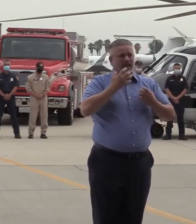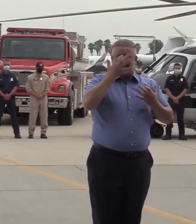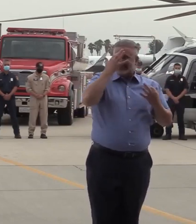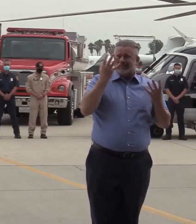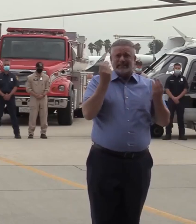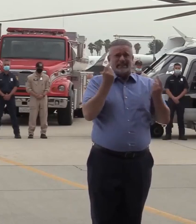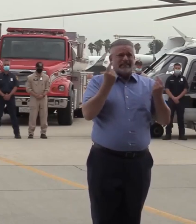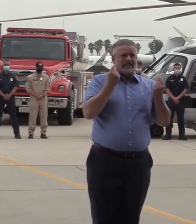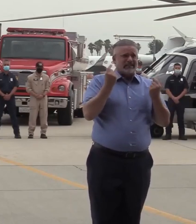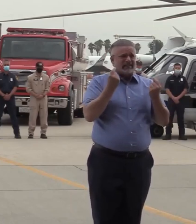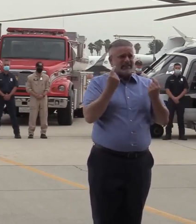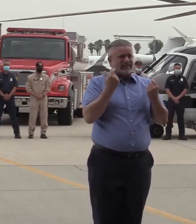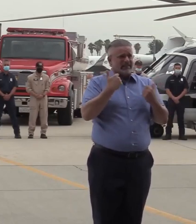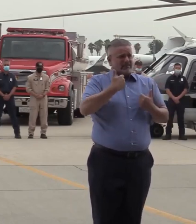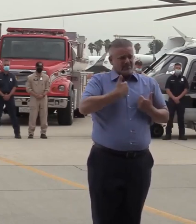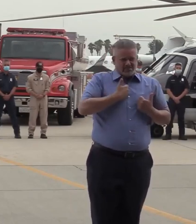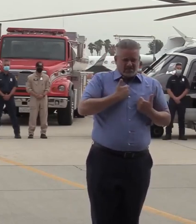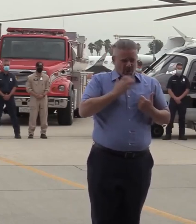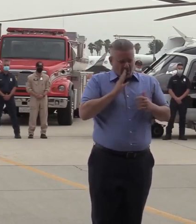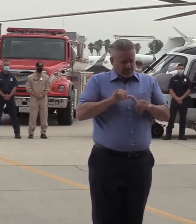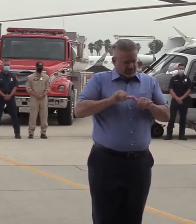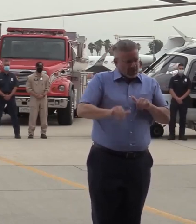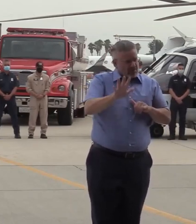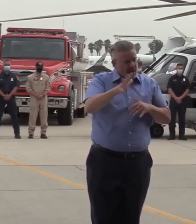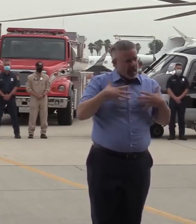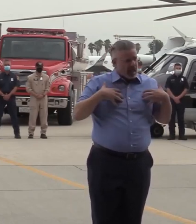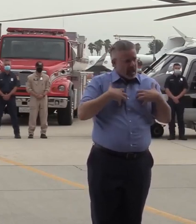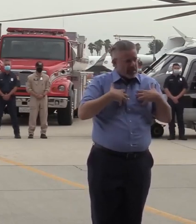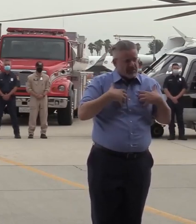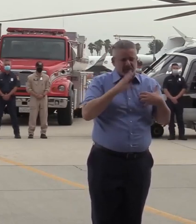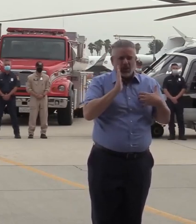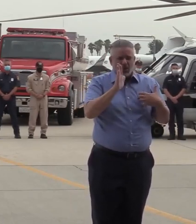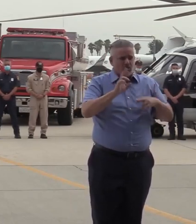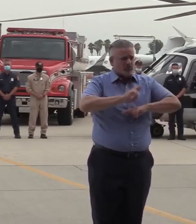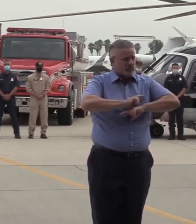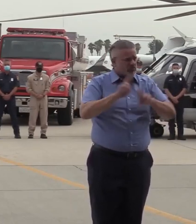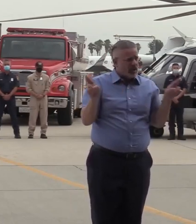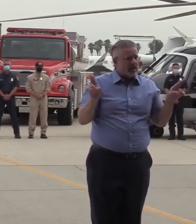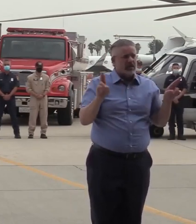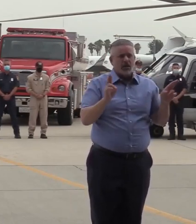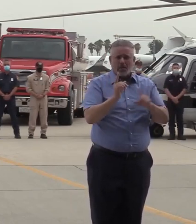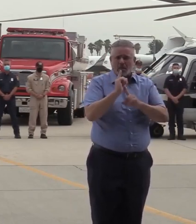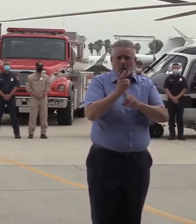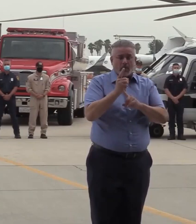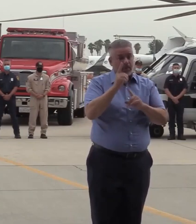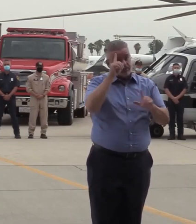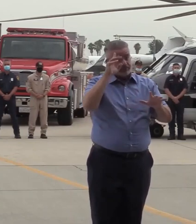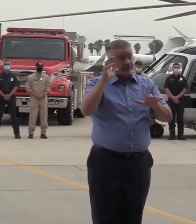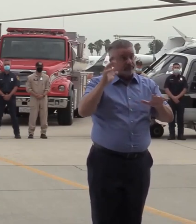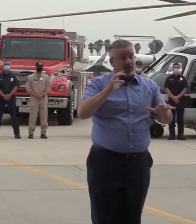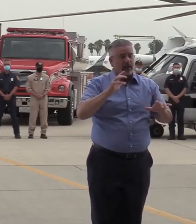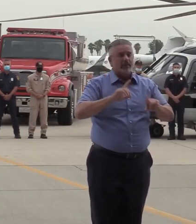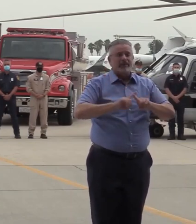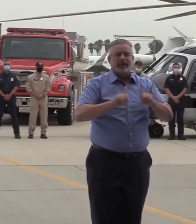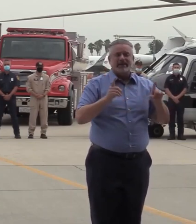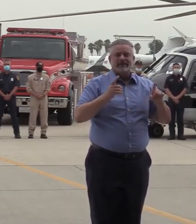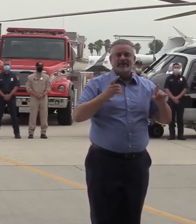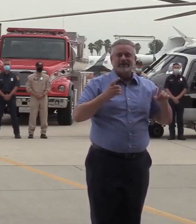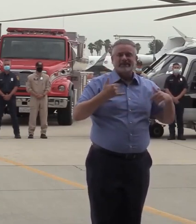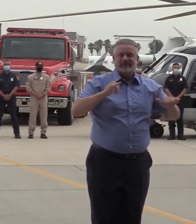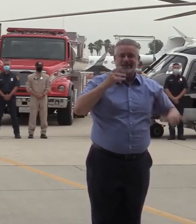of people, they say, I'm going to make my stand. I'm going to stay with my animals. They haven't prepared. It's a moment of panic. But we've also